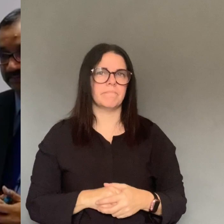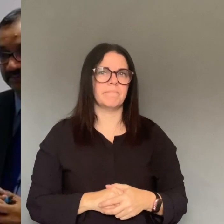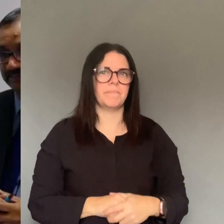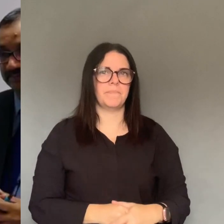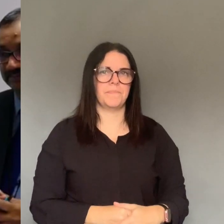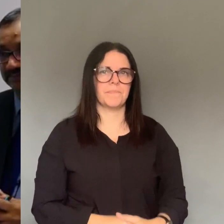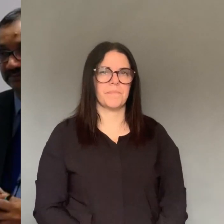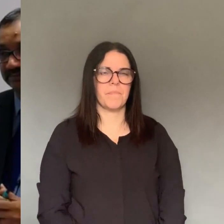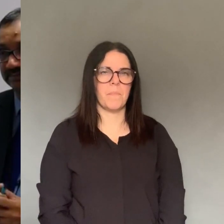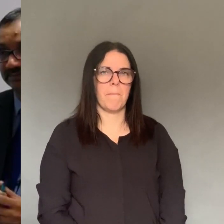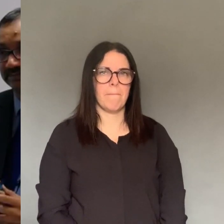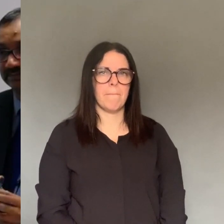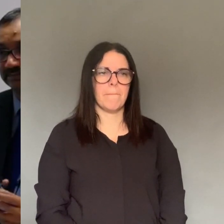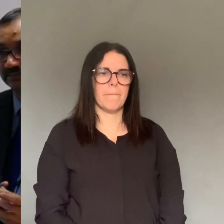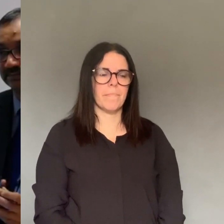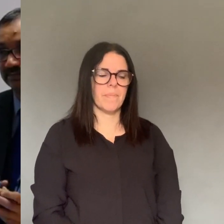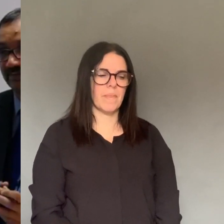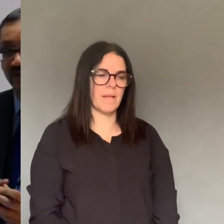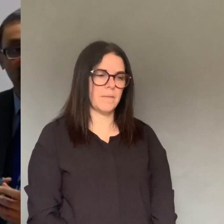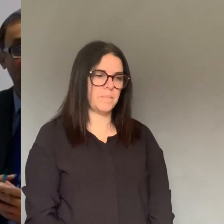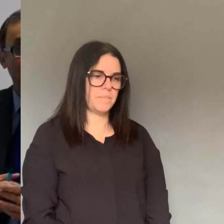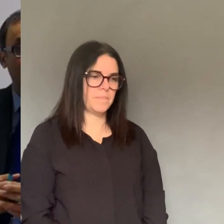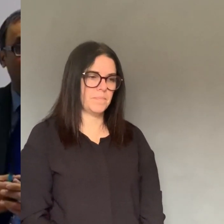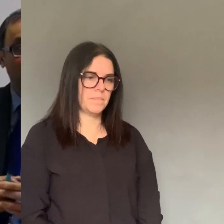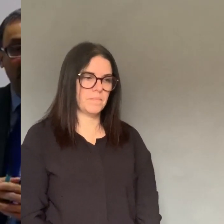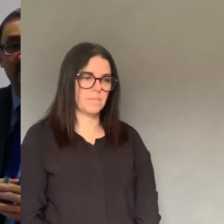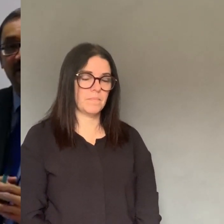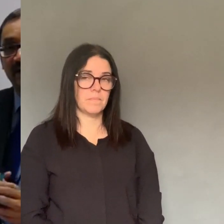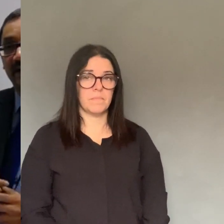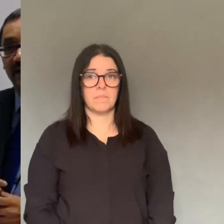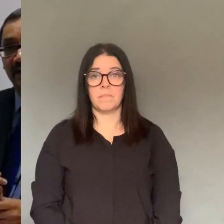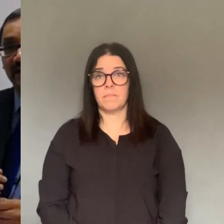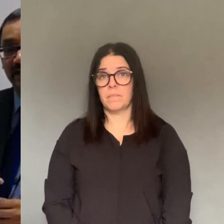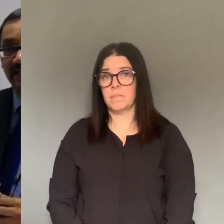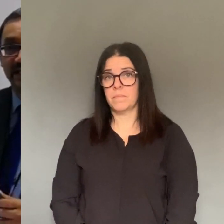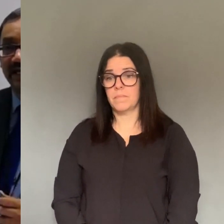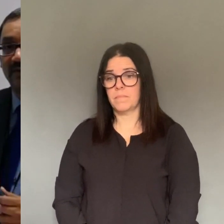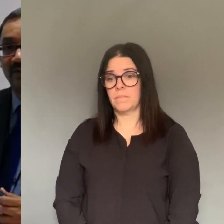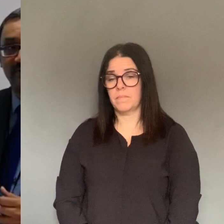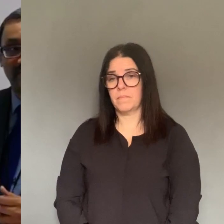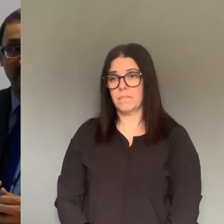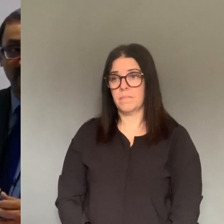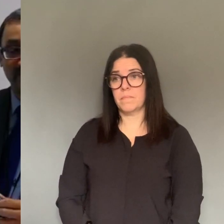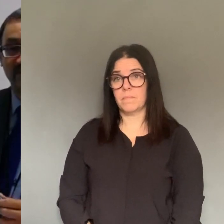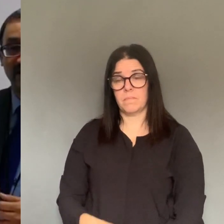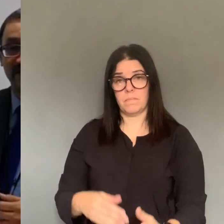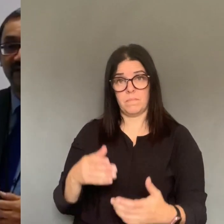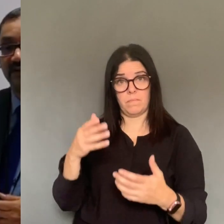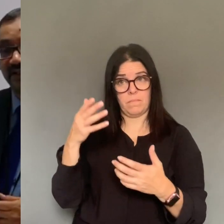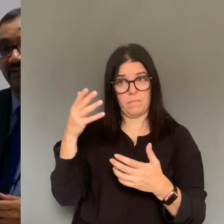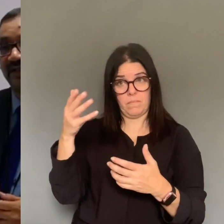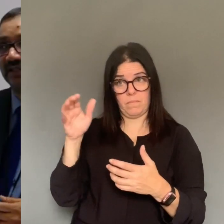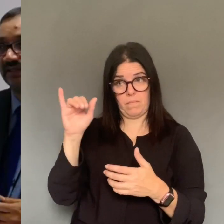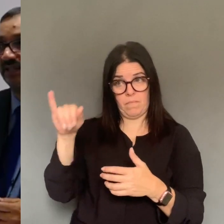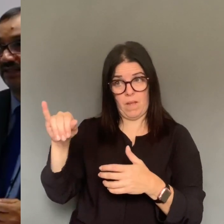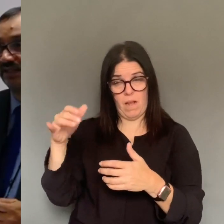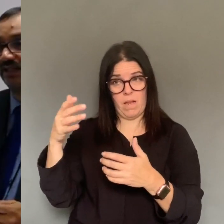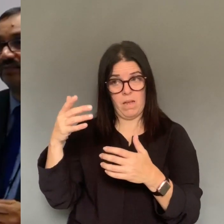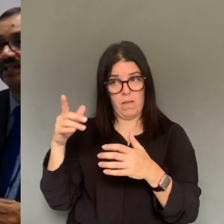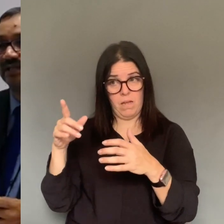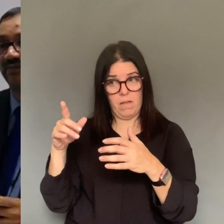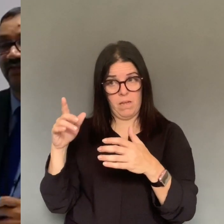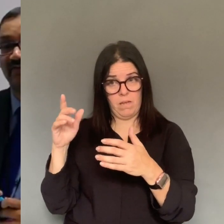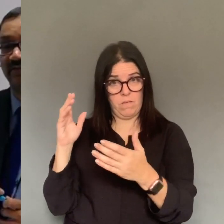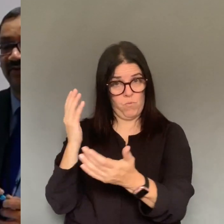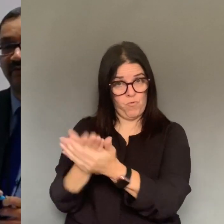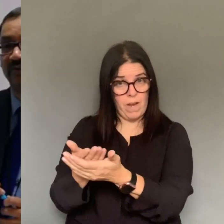So we're already seeing people coming into the community? Or just the measures have been set up for that? Yeah, well, the people already started to come. These measures are in